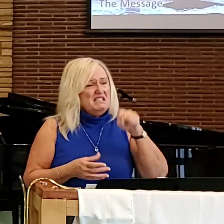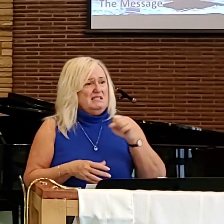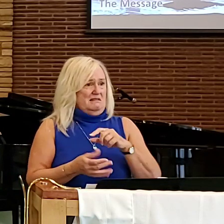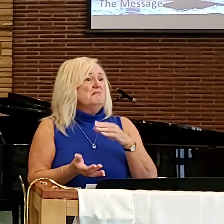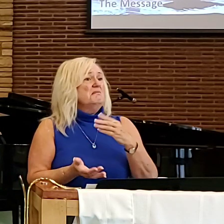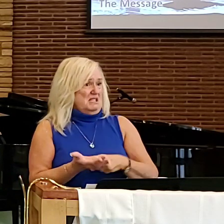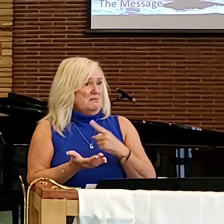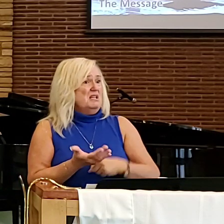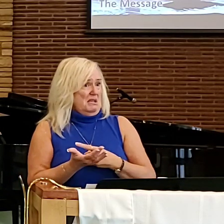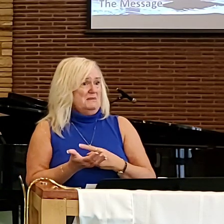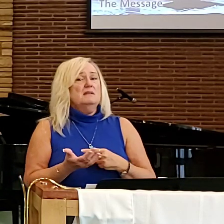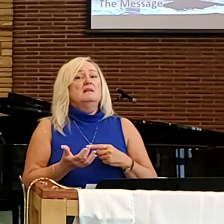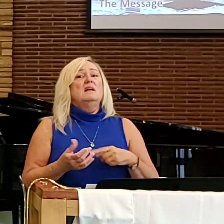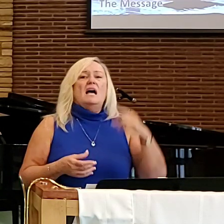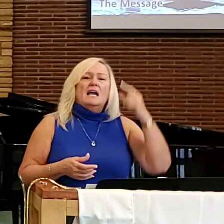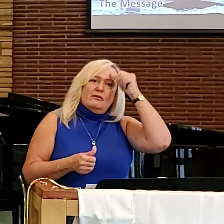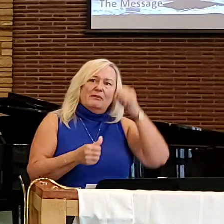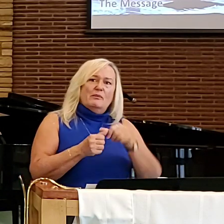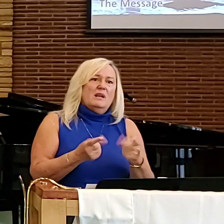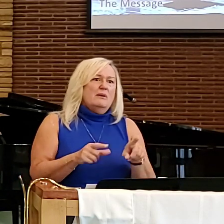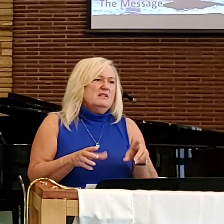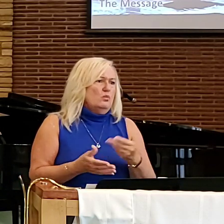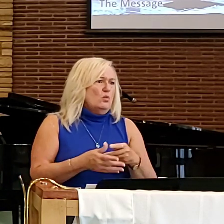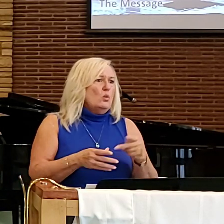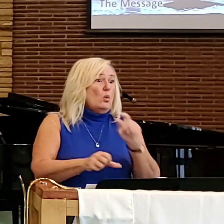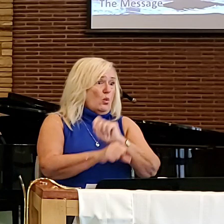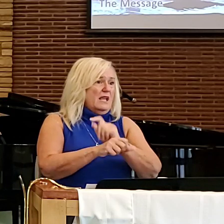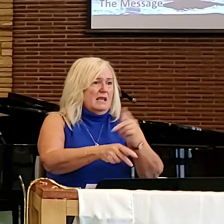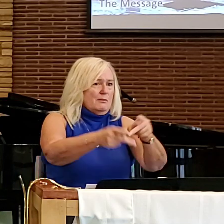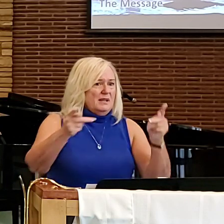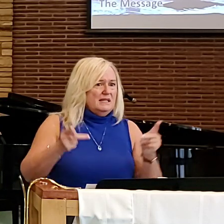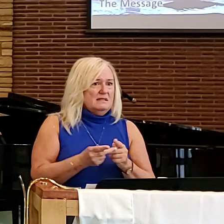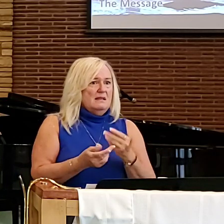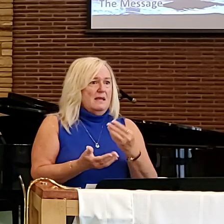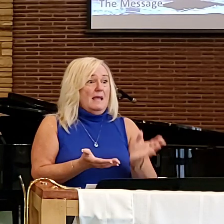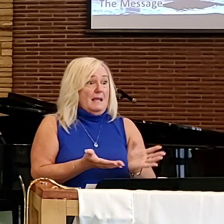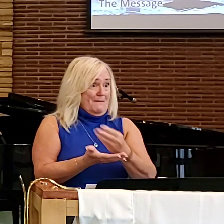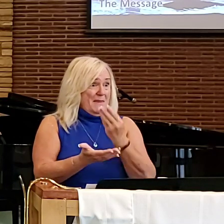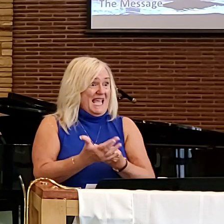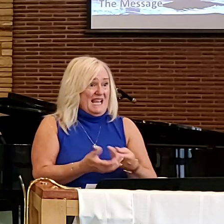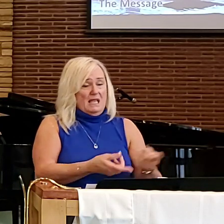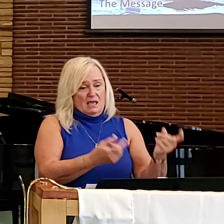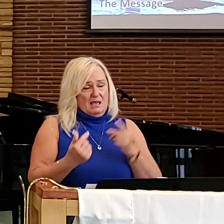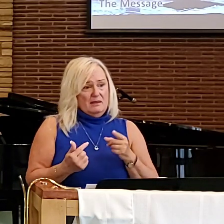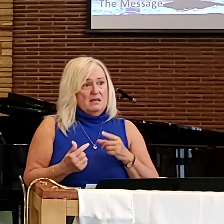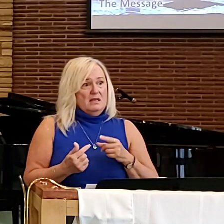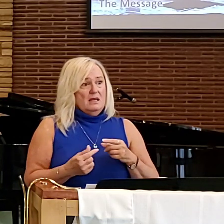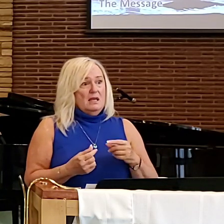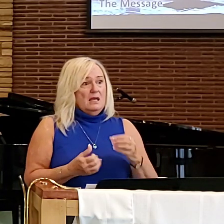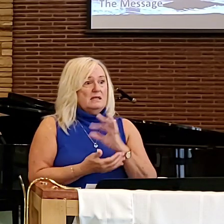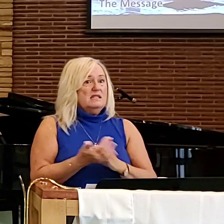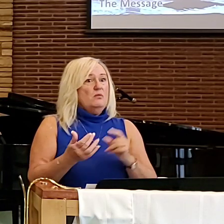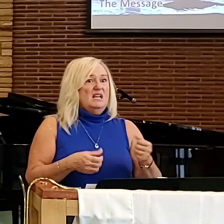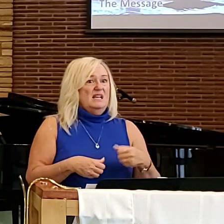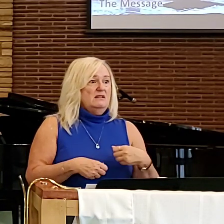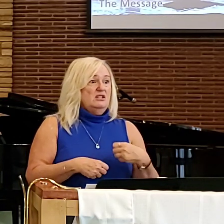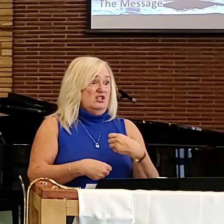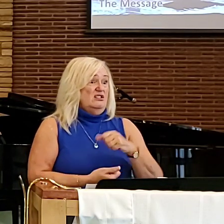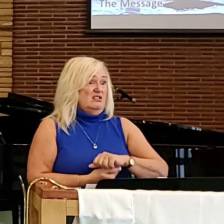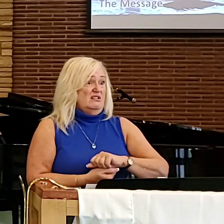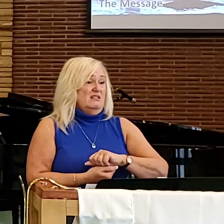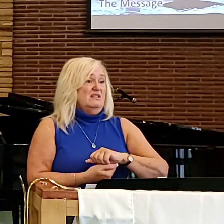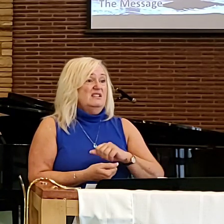I can remember when I was working in places and payday came and somebody had messed with what I thought I was supposed to